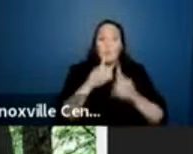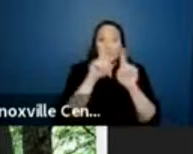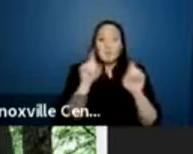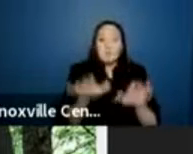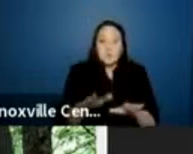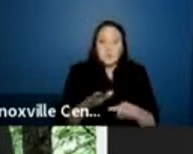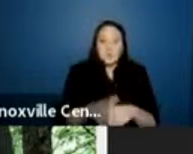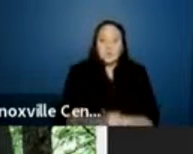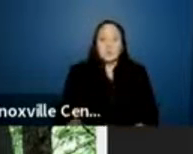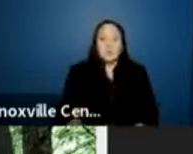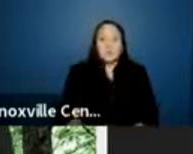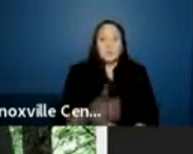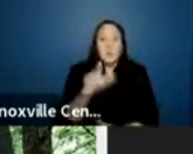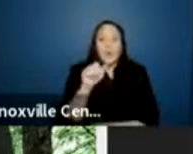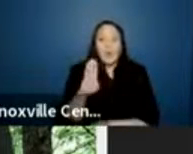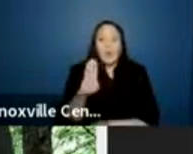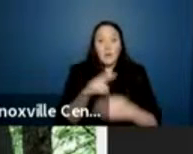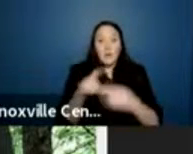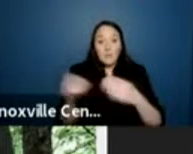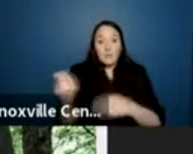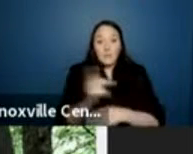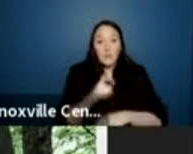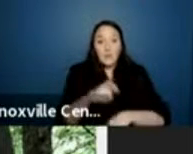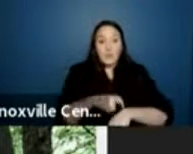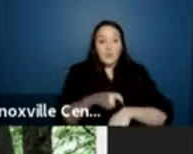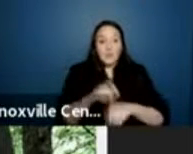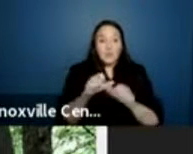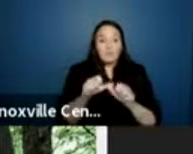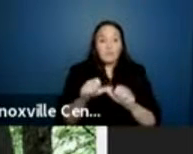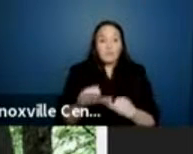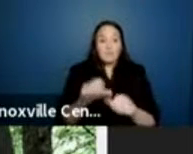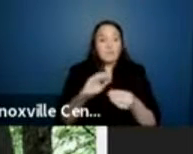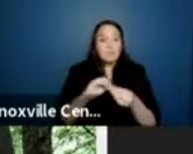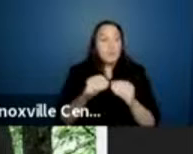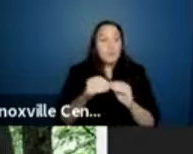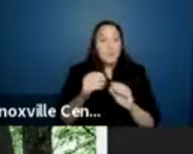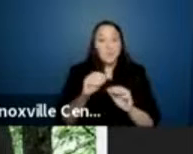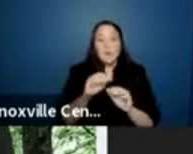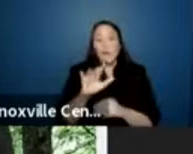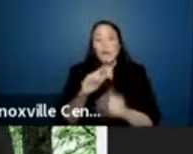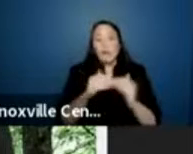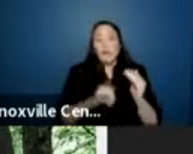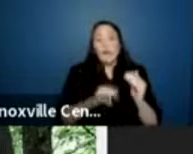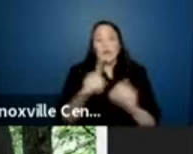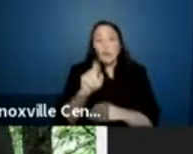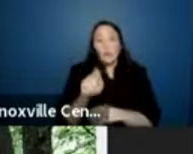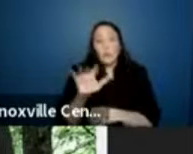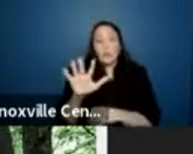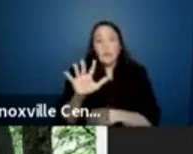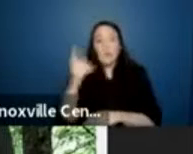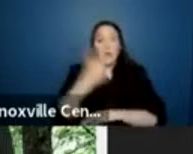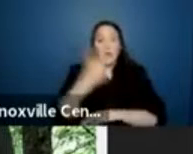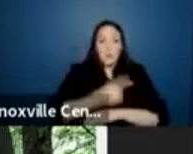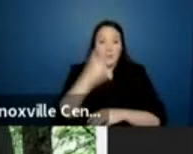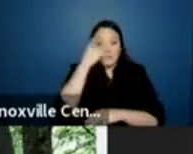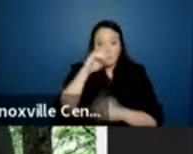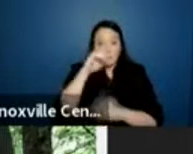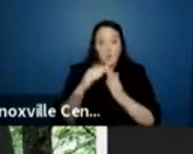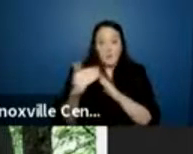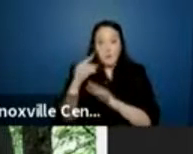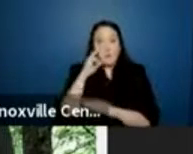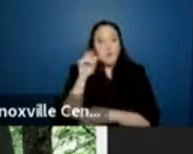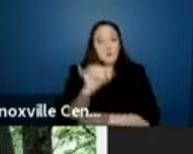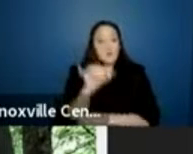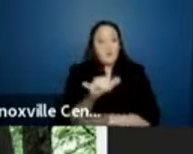Regarding lab turnaround time, this number continues to be consistent at less than 1.5 days for the community. Because of these factors, we are representing